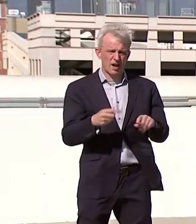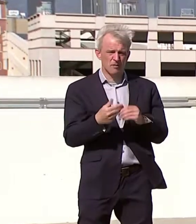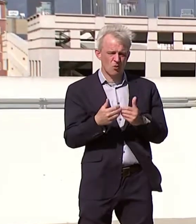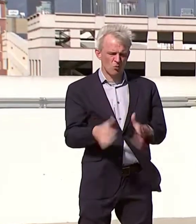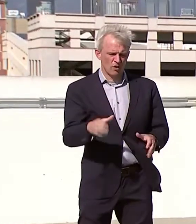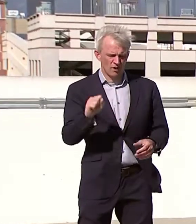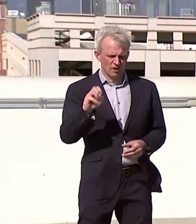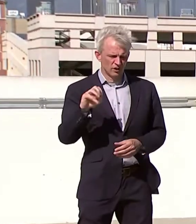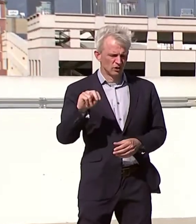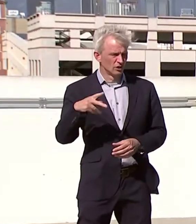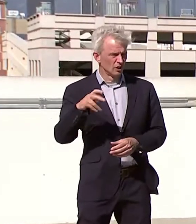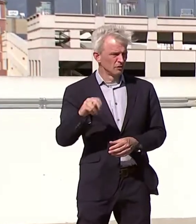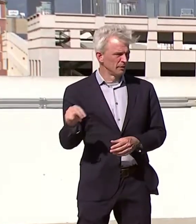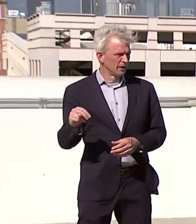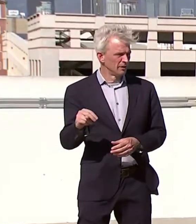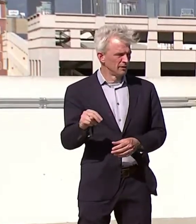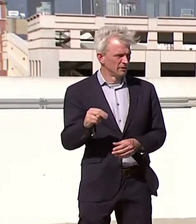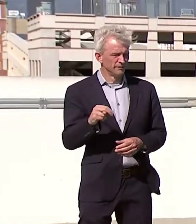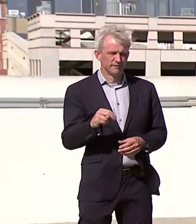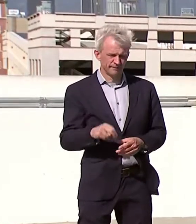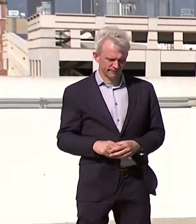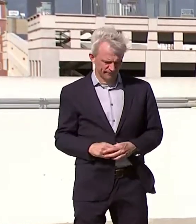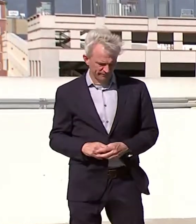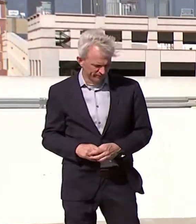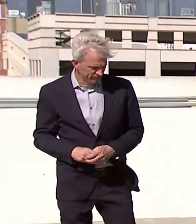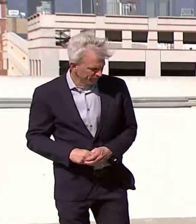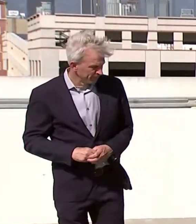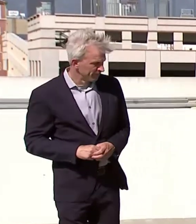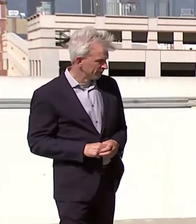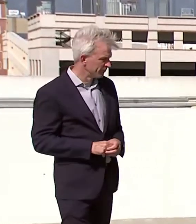Angelenos being alive today as well. The one and only Sean Penn.